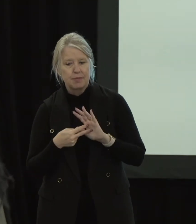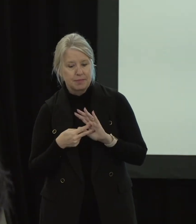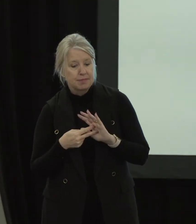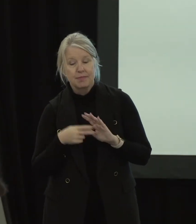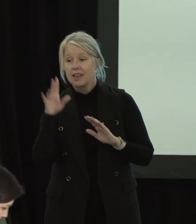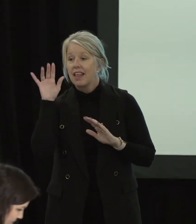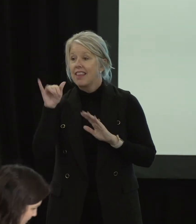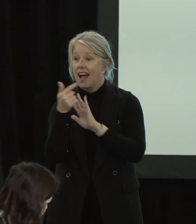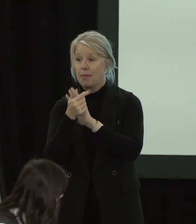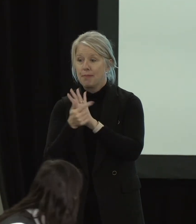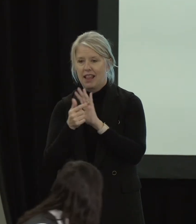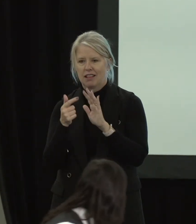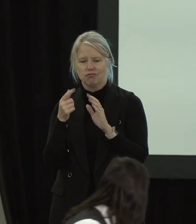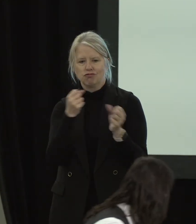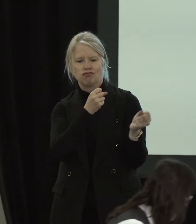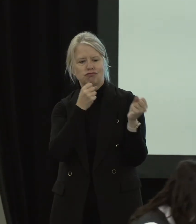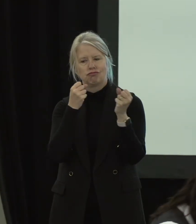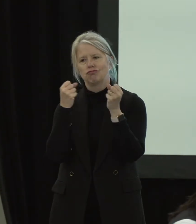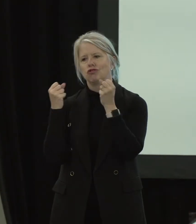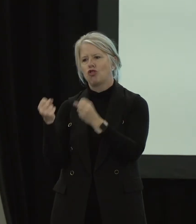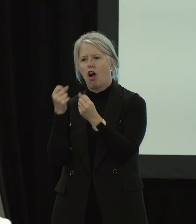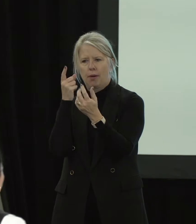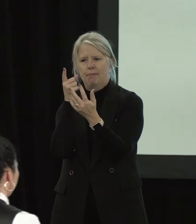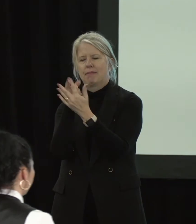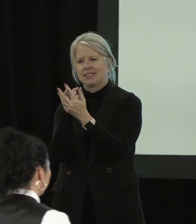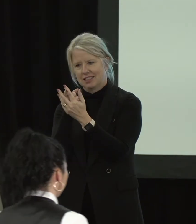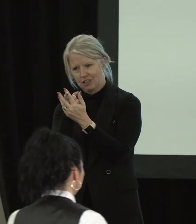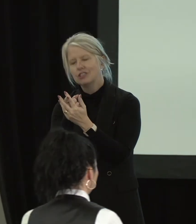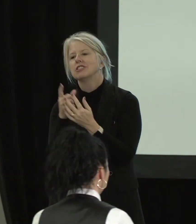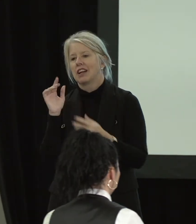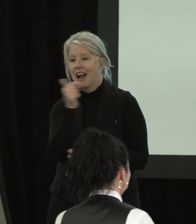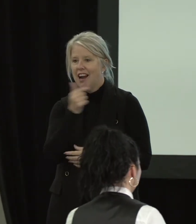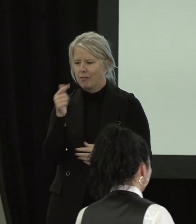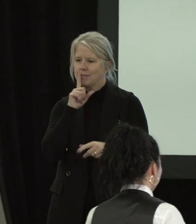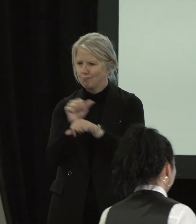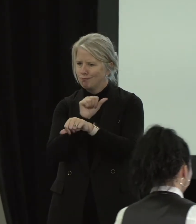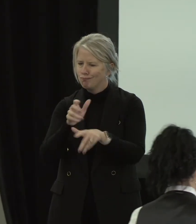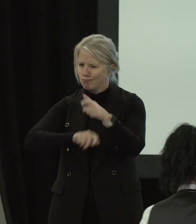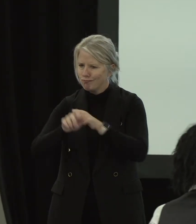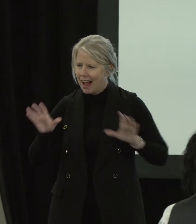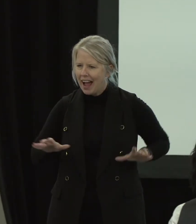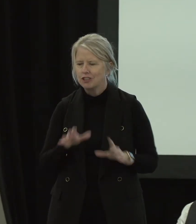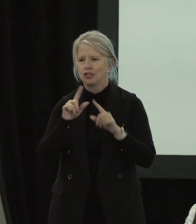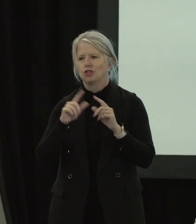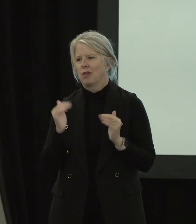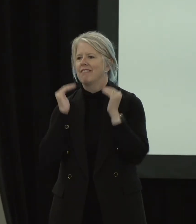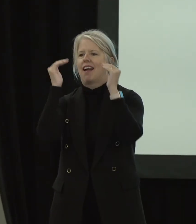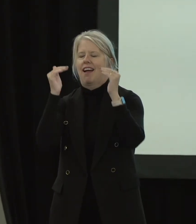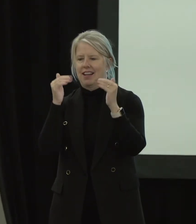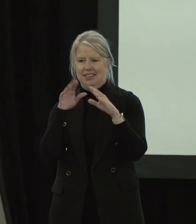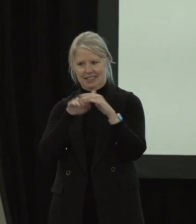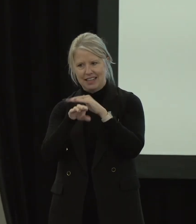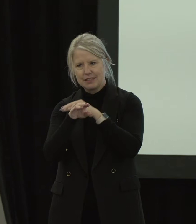a strong message. Our government is taking action to advance accessibility and inclusion and is leading